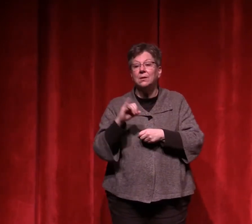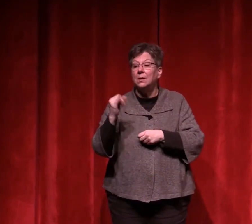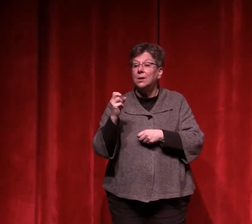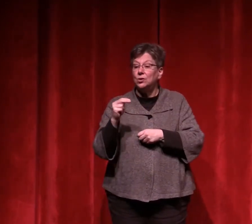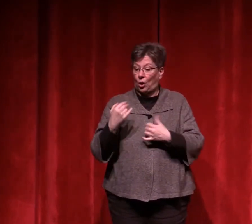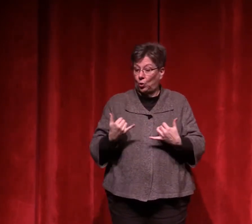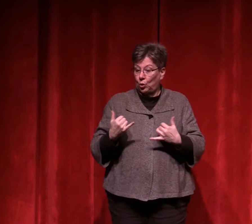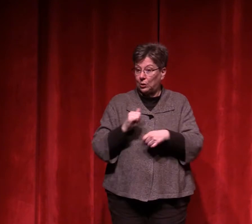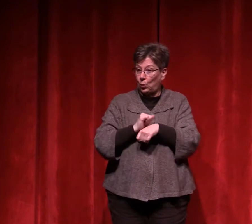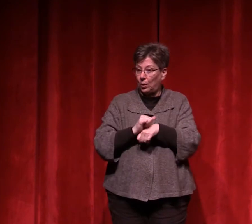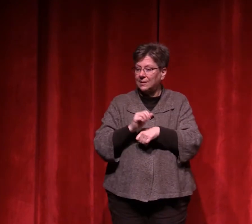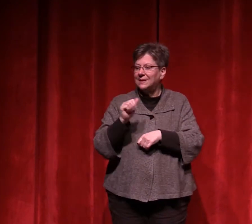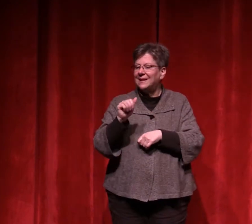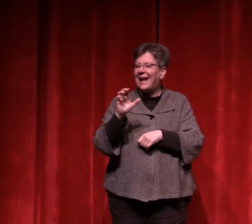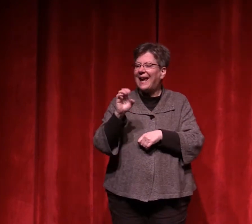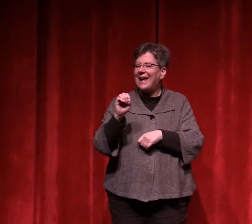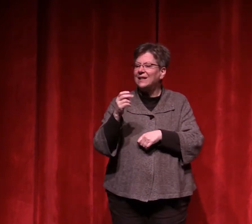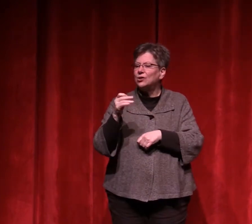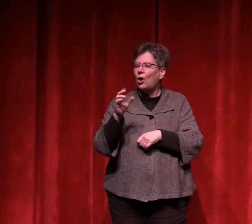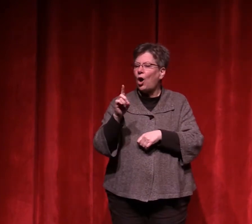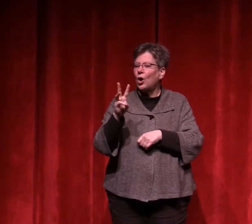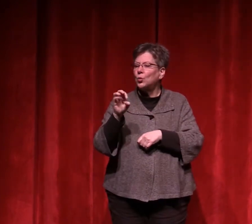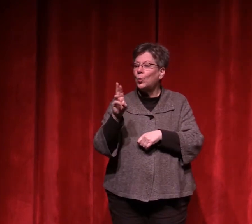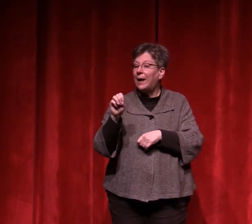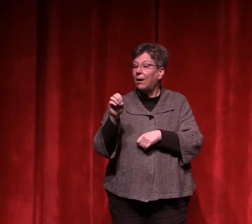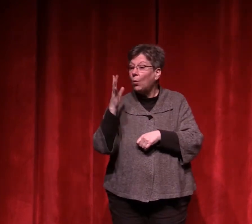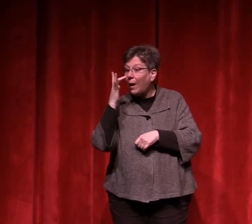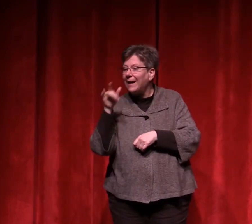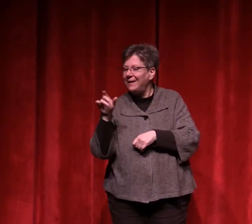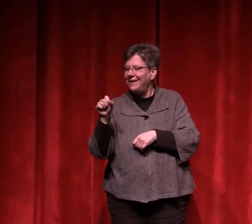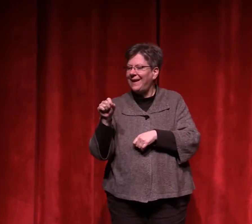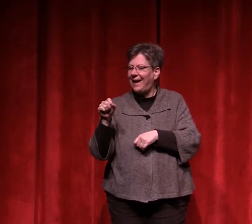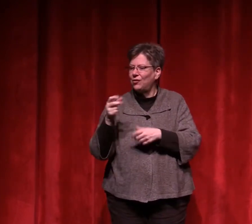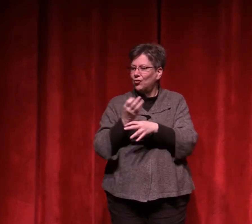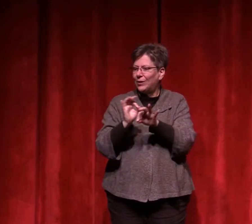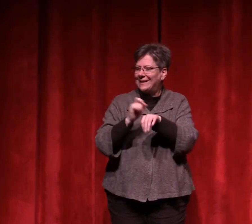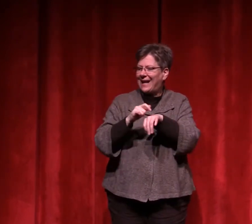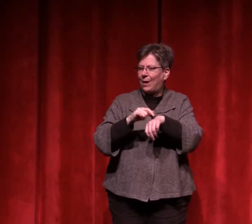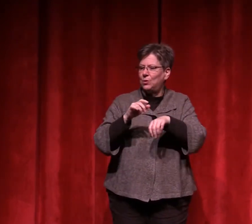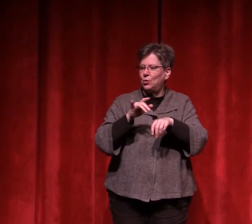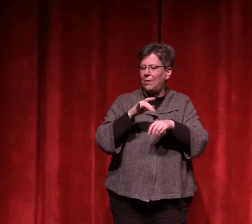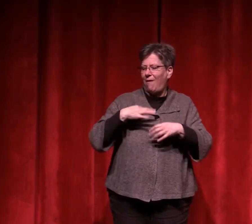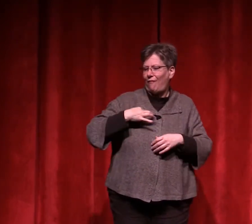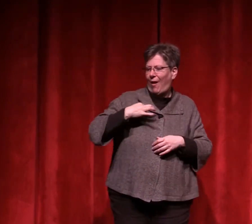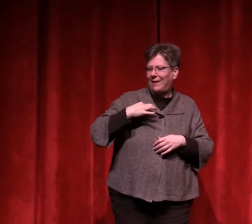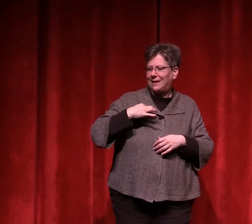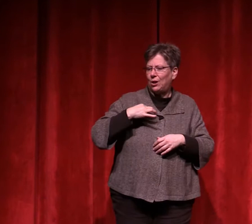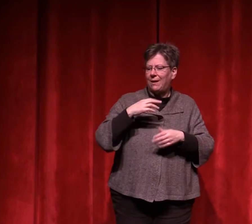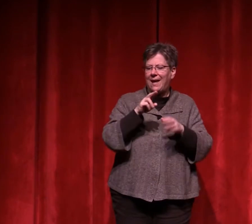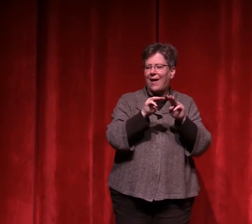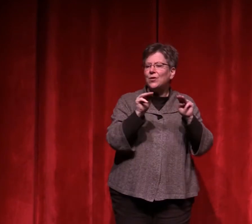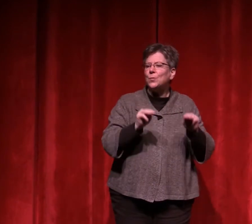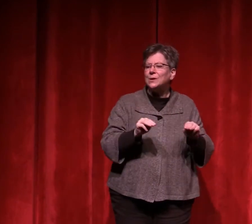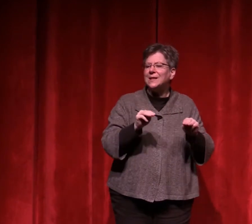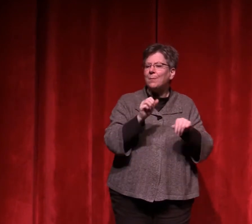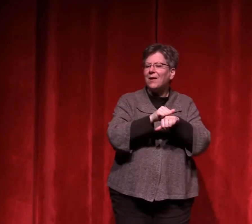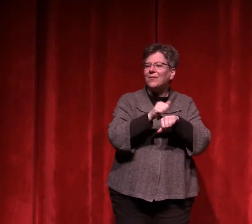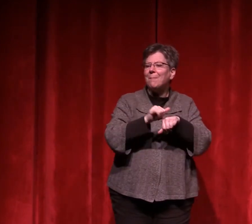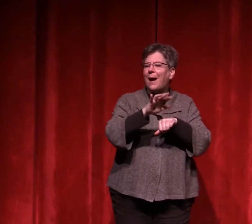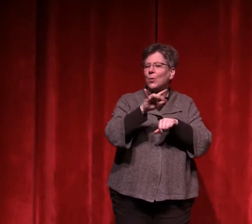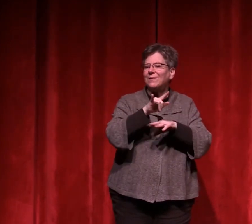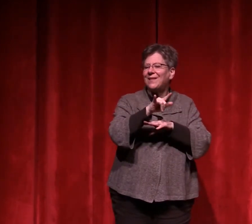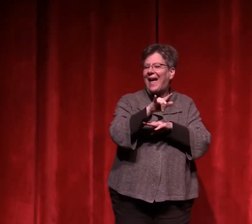John currently works at Ace Hardware so he can volunteer at the Museum of Mountain Flying. Please